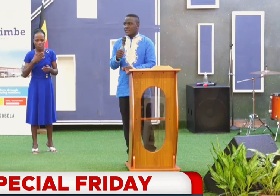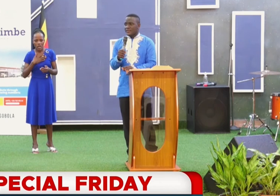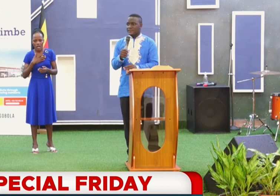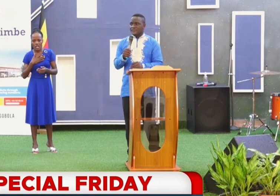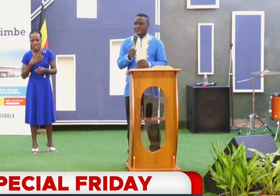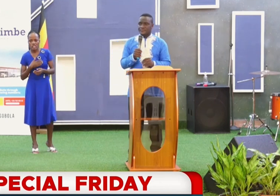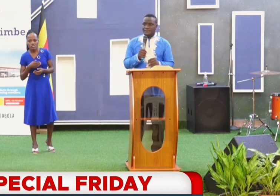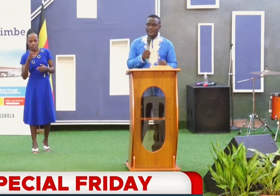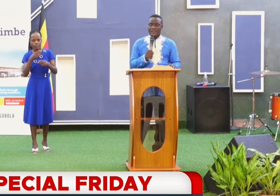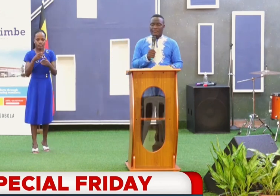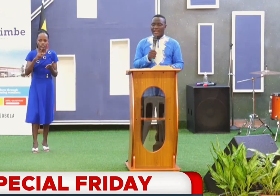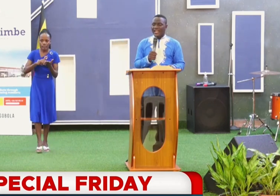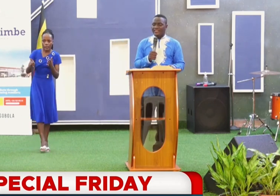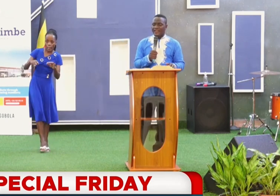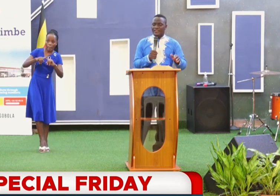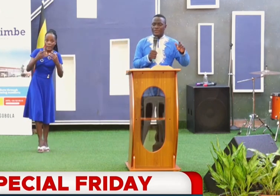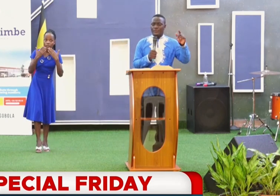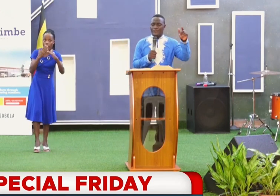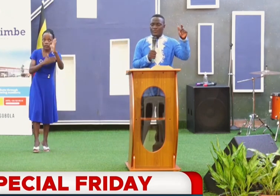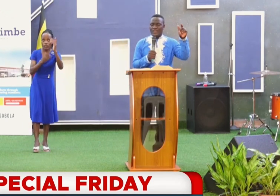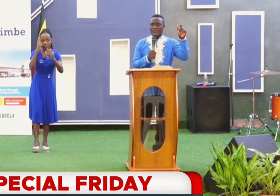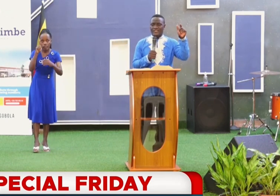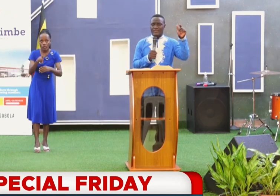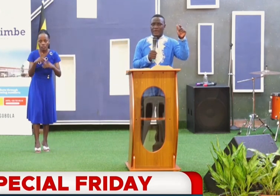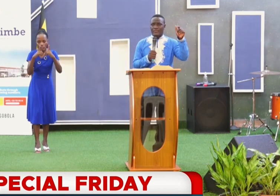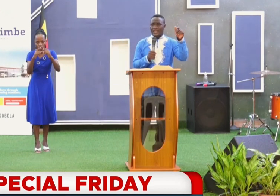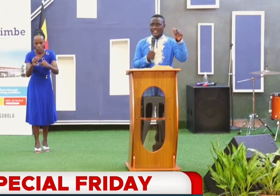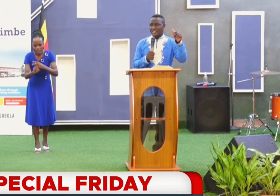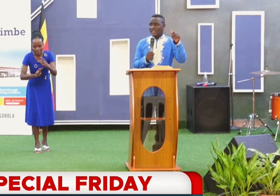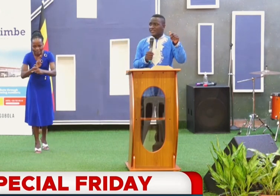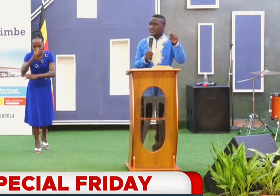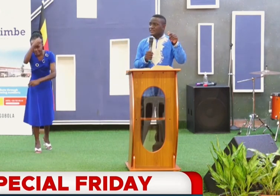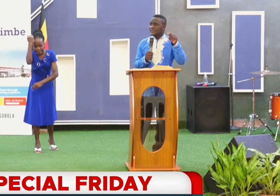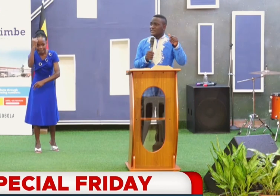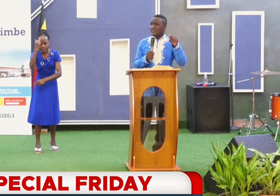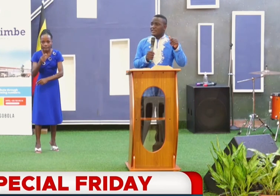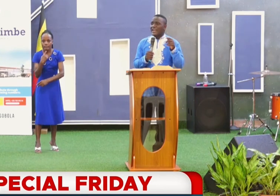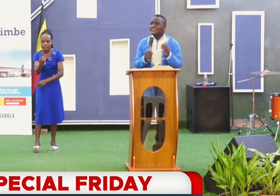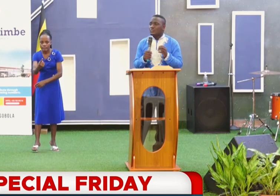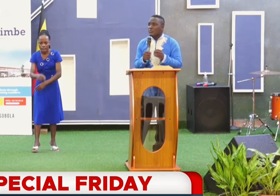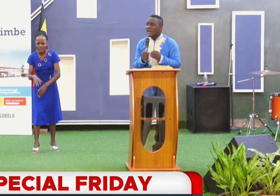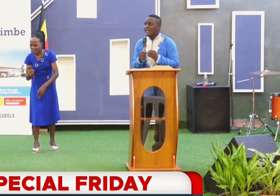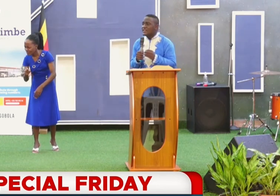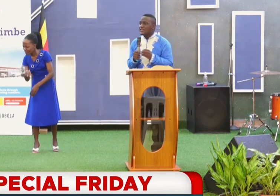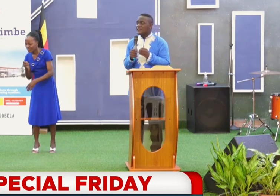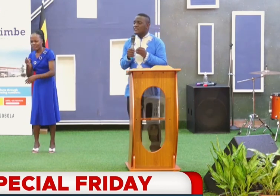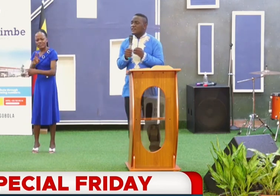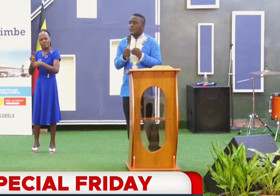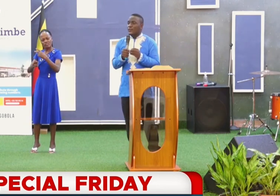But I thank the Lord for the word he placed in the mouth of Elisha. Ask the